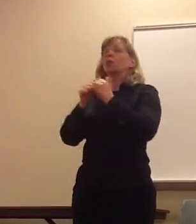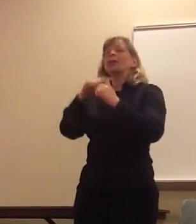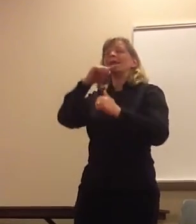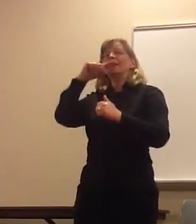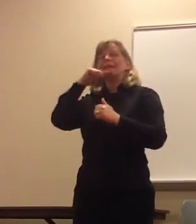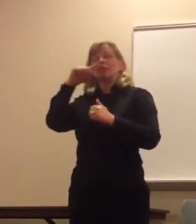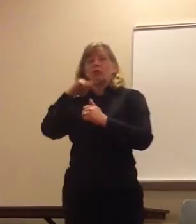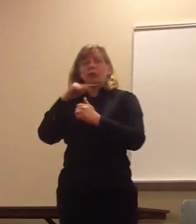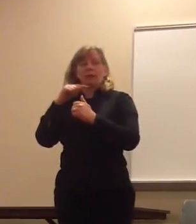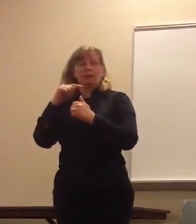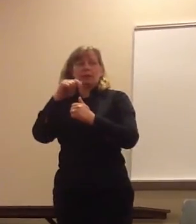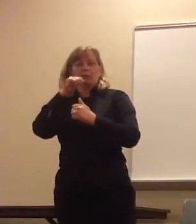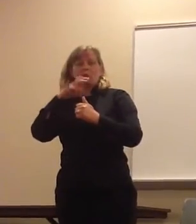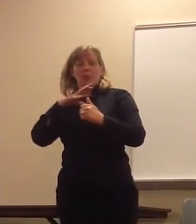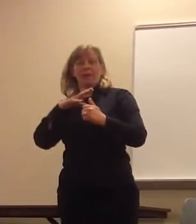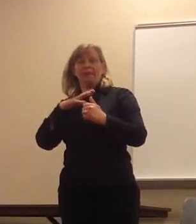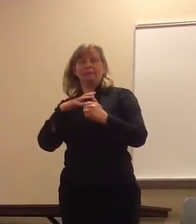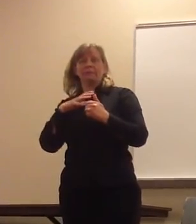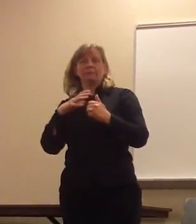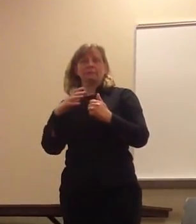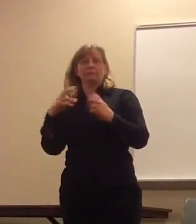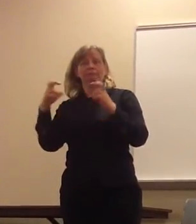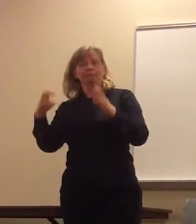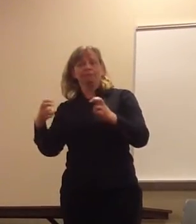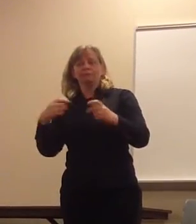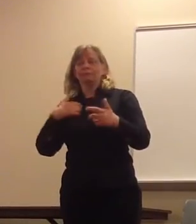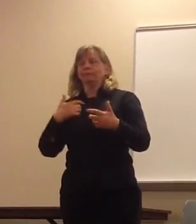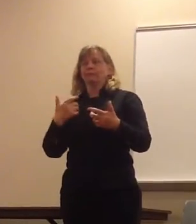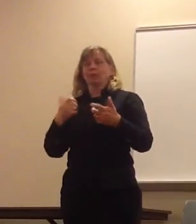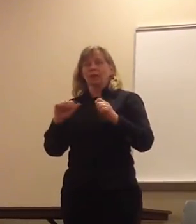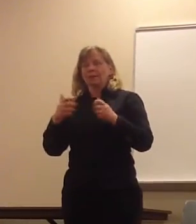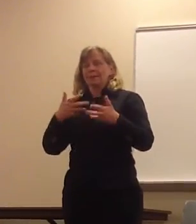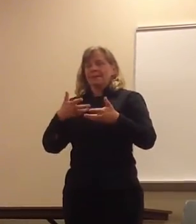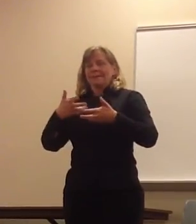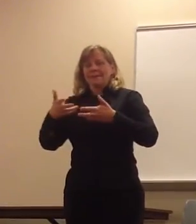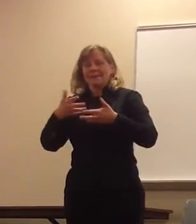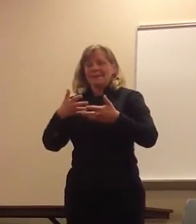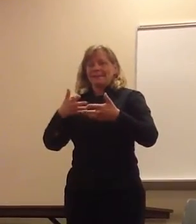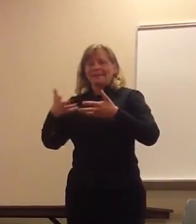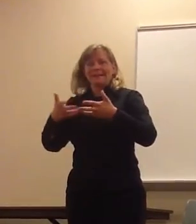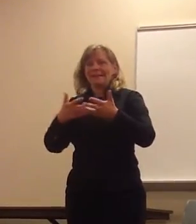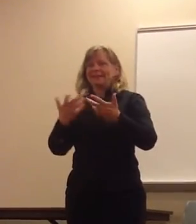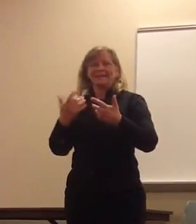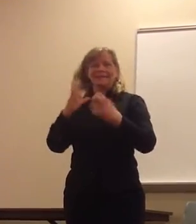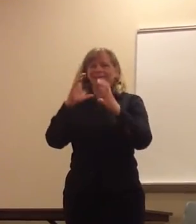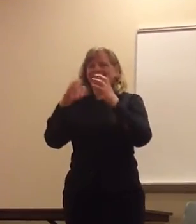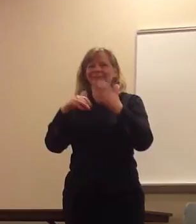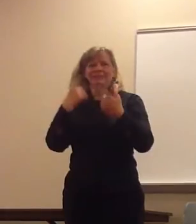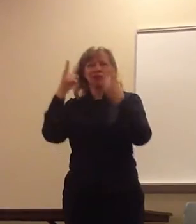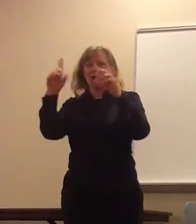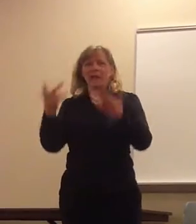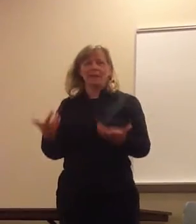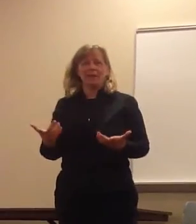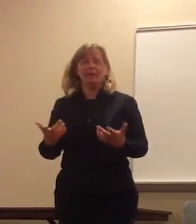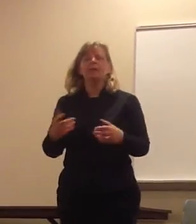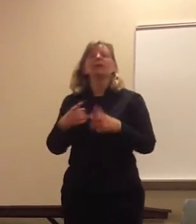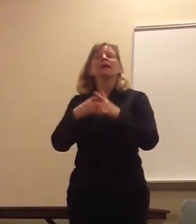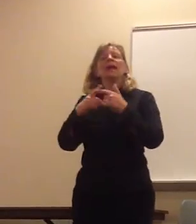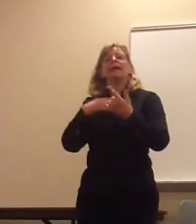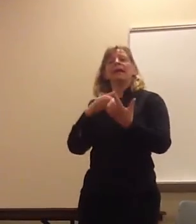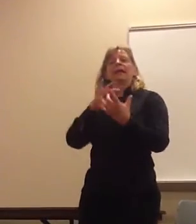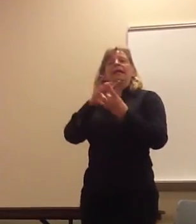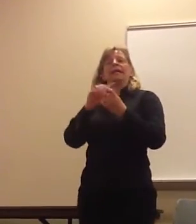woman. They tried, they couldn't connect. He transferred to a deaf man who was in the state for a short period of